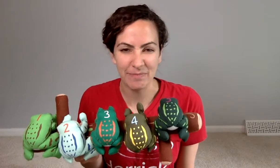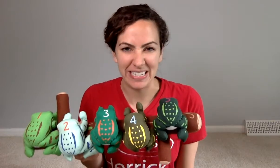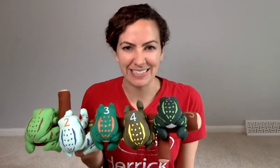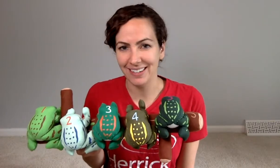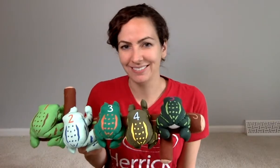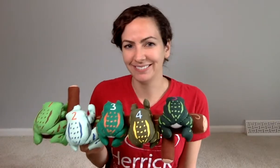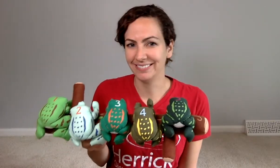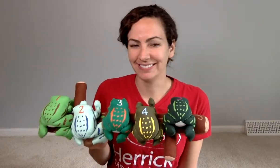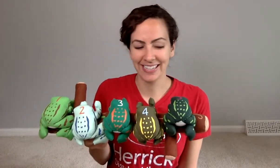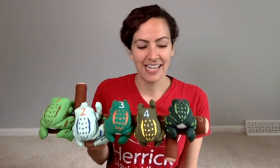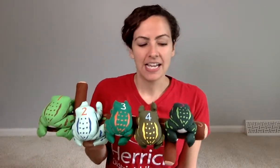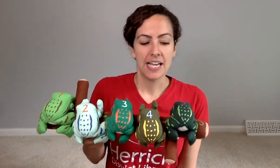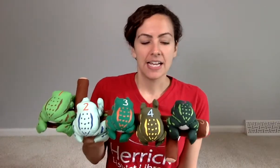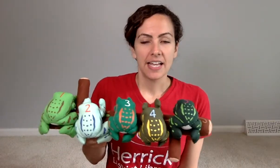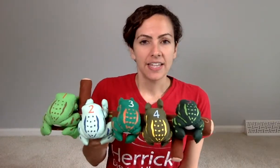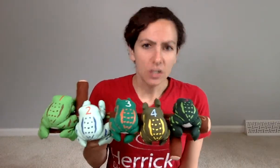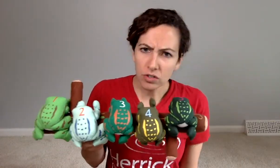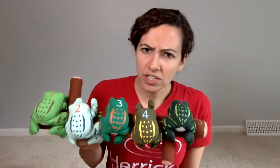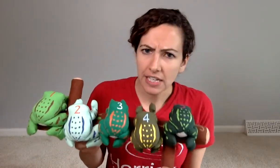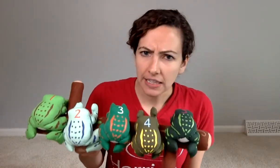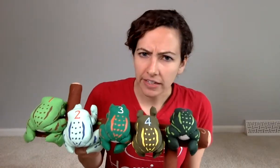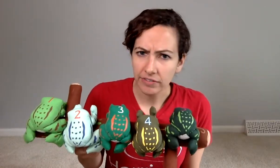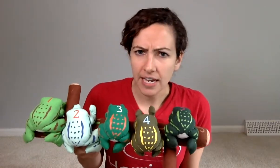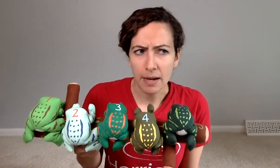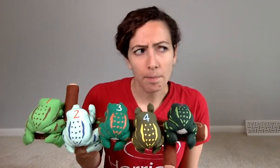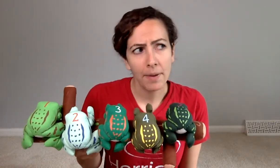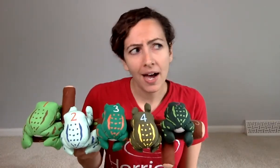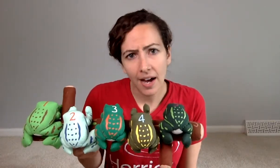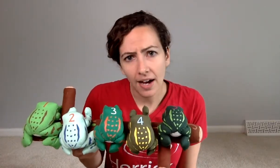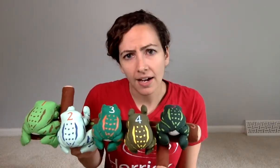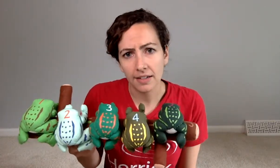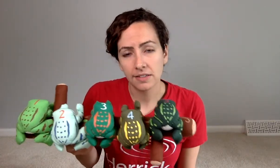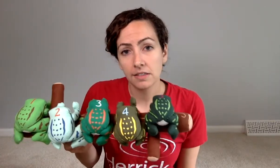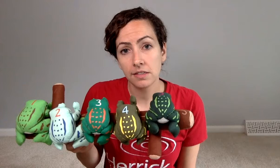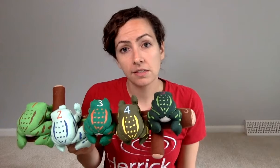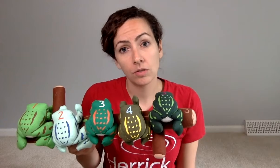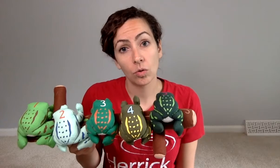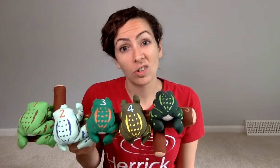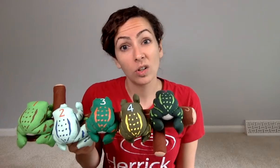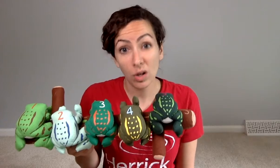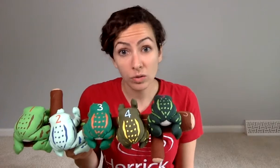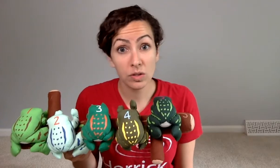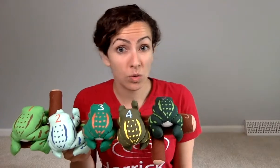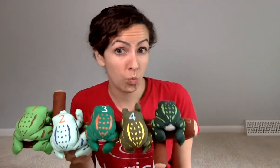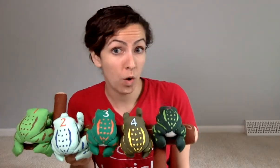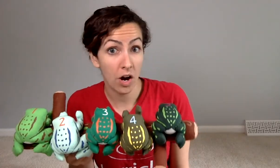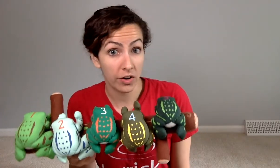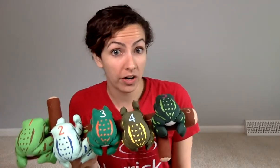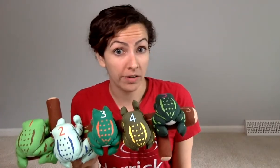pizza. They usually live in ponds or close to water.